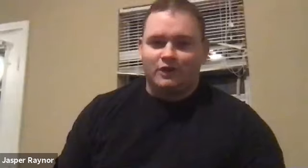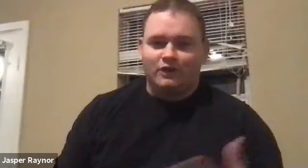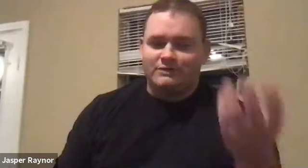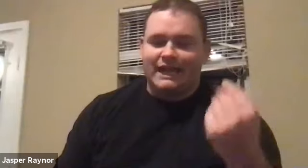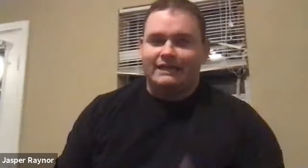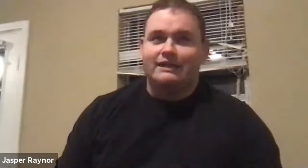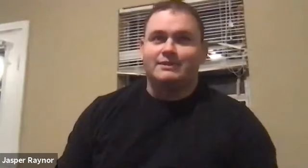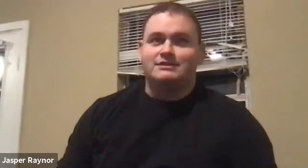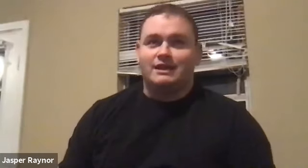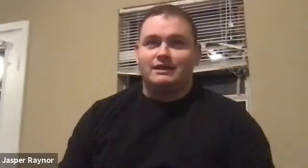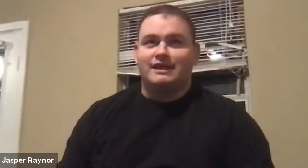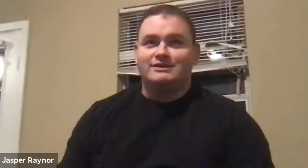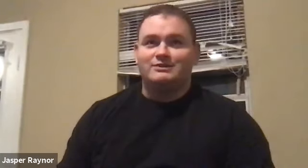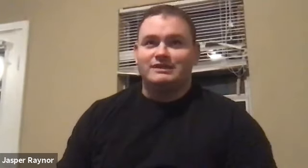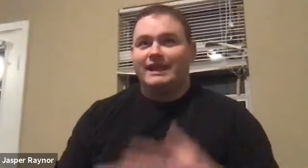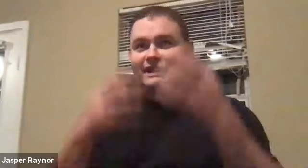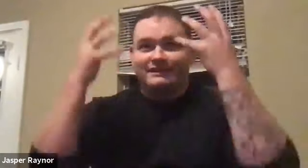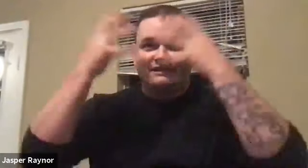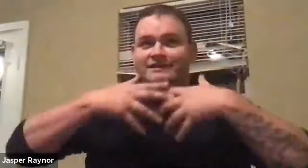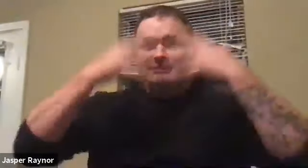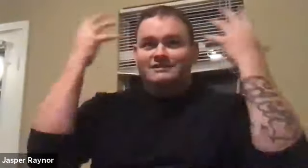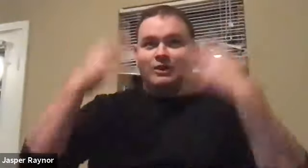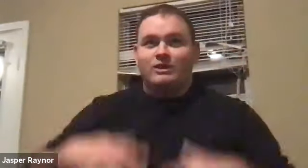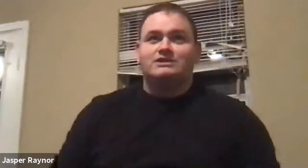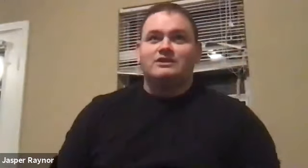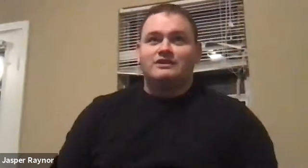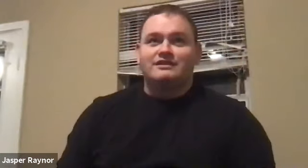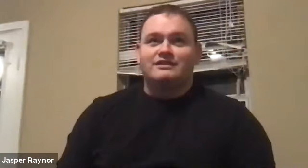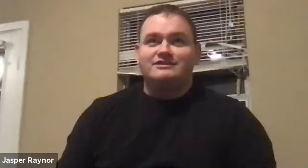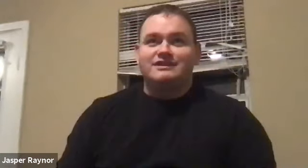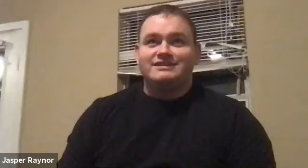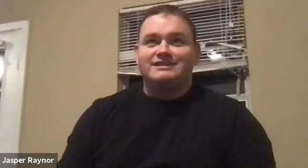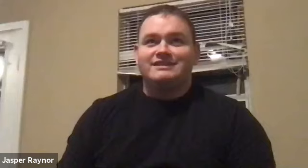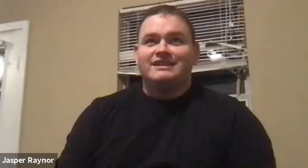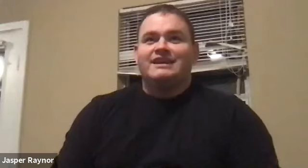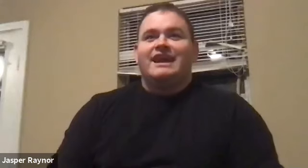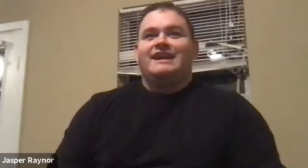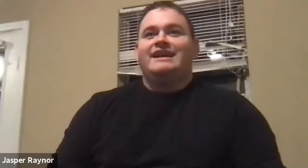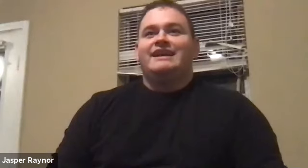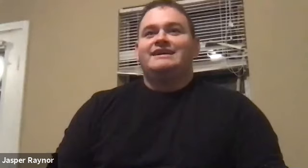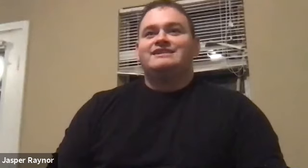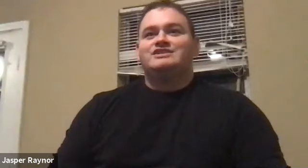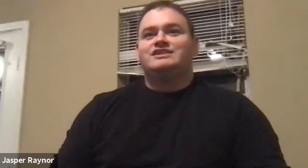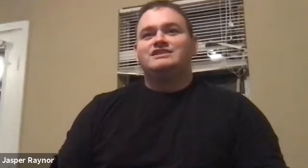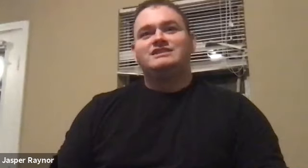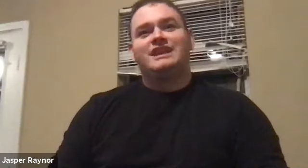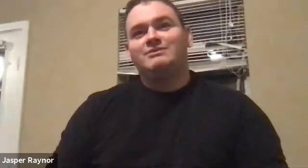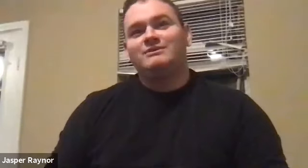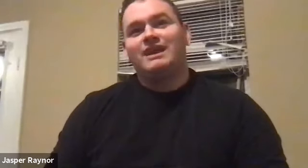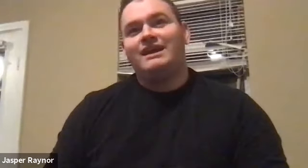girls be nagging at them. They just kind of look at you with a dead, soulless look, and they're just listening. And then she just kept on nagging